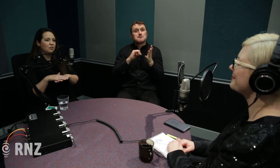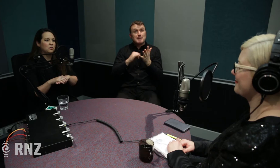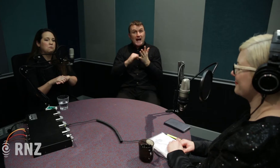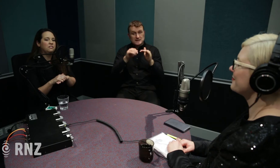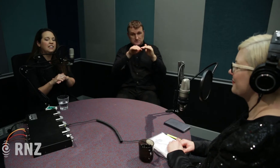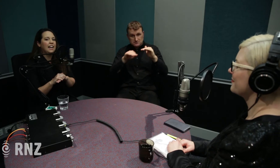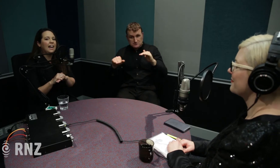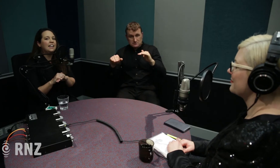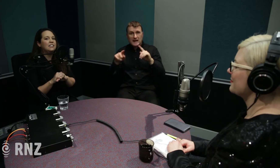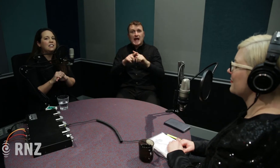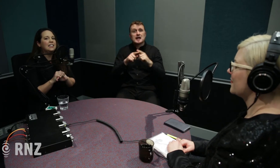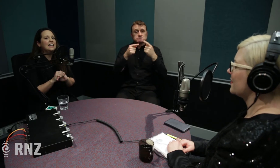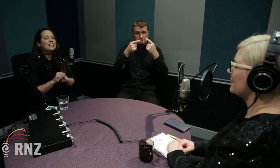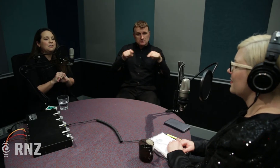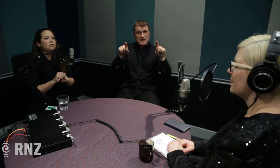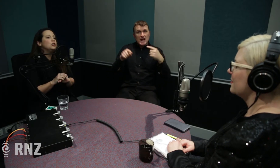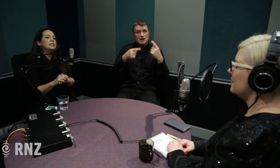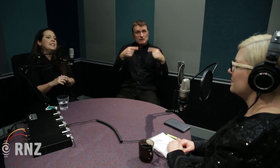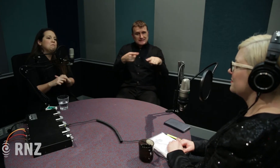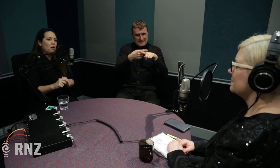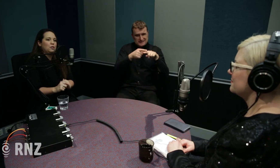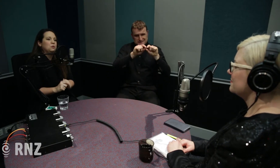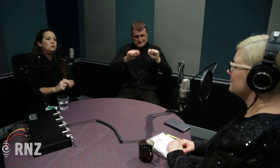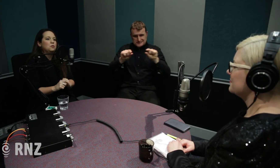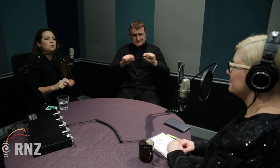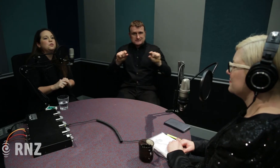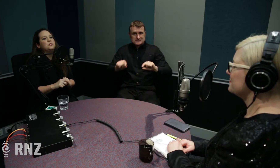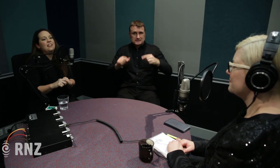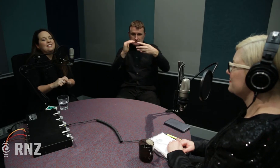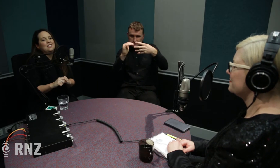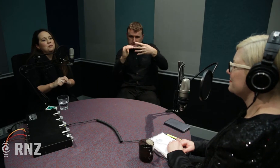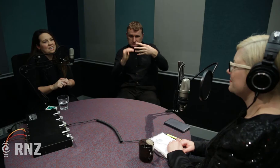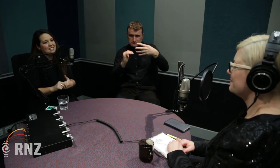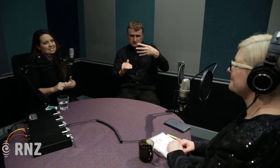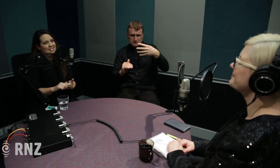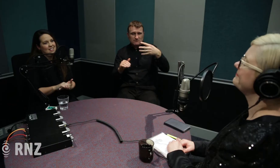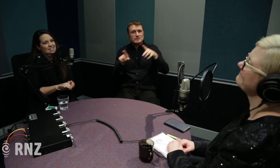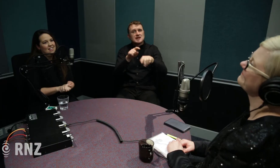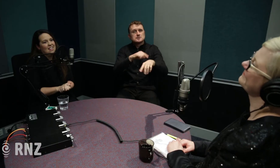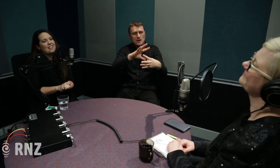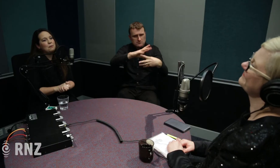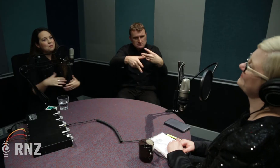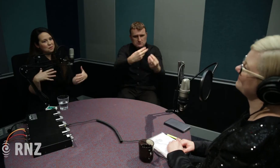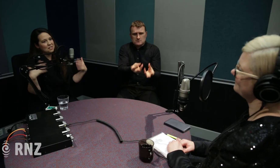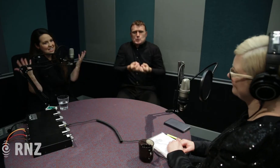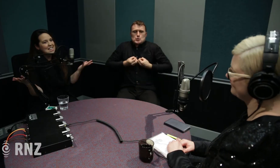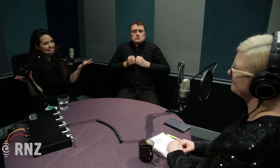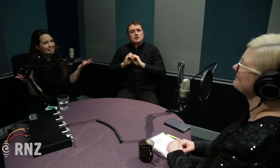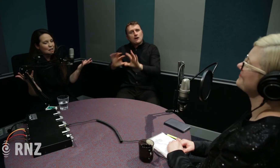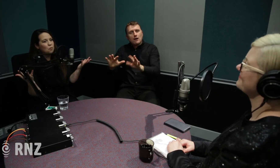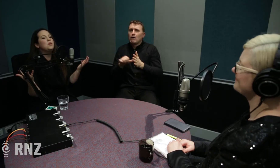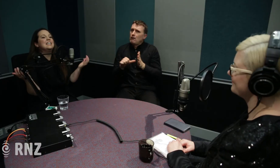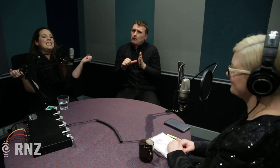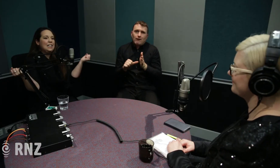lyrics sitting on top of it, and it is virtually impossible to do that simultaneously. As people who can